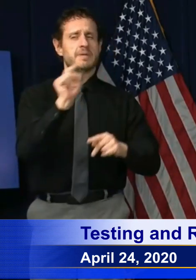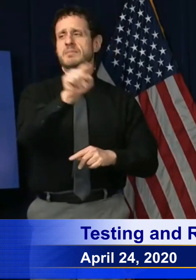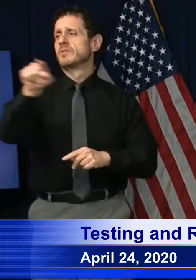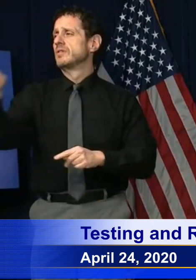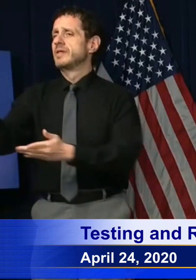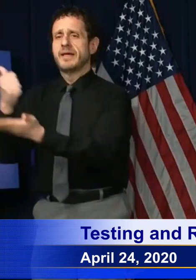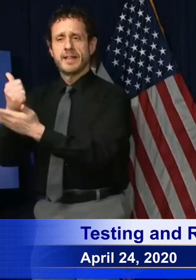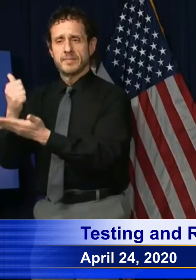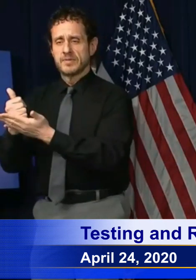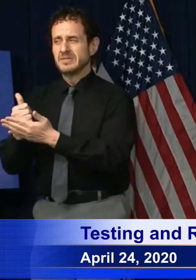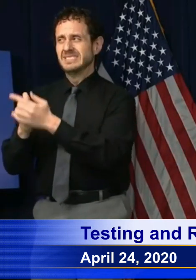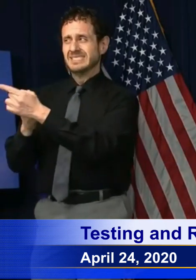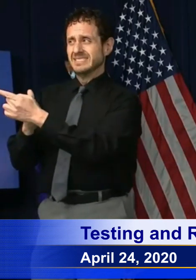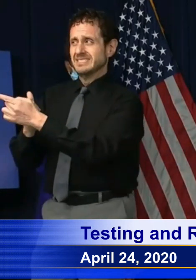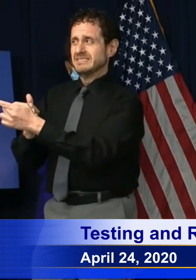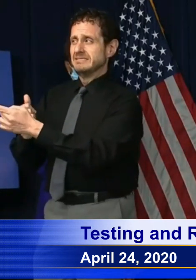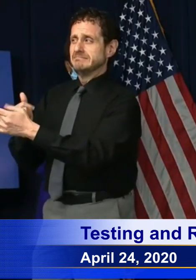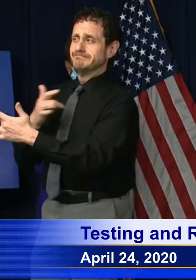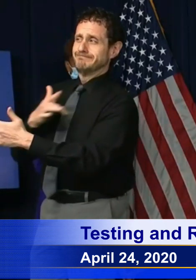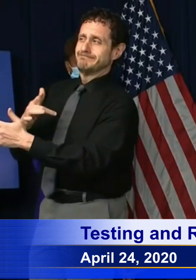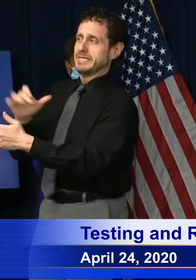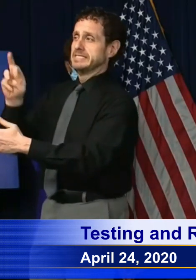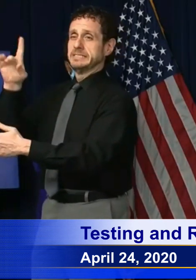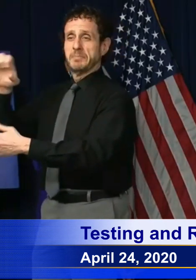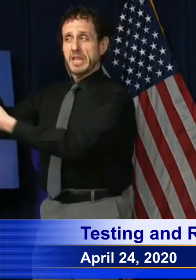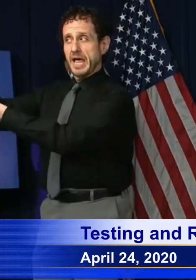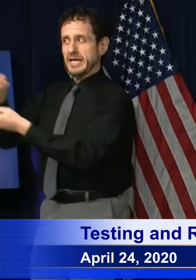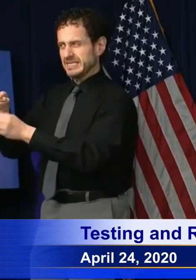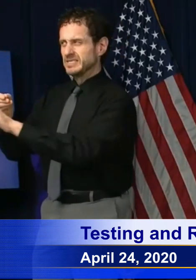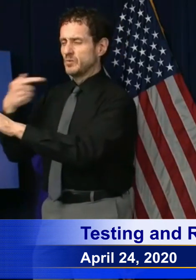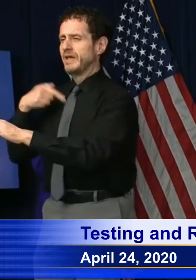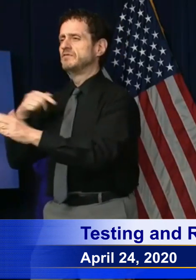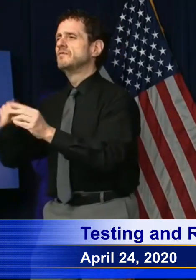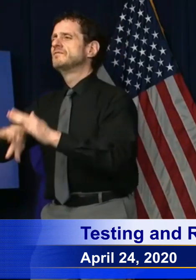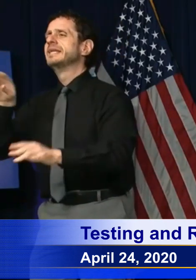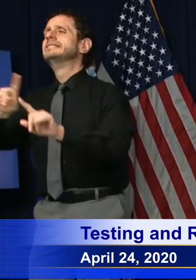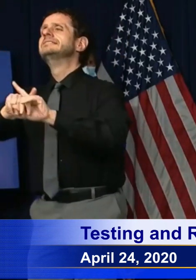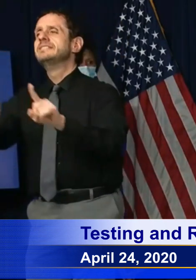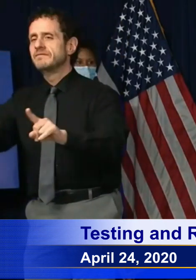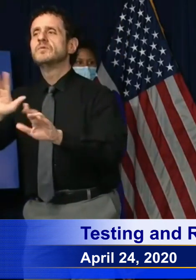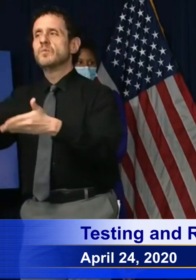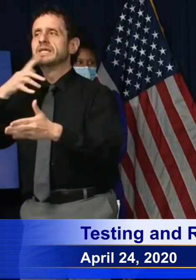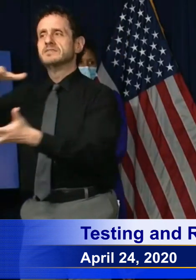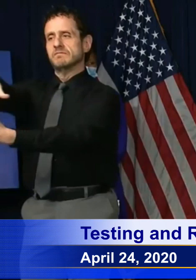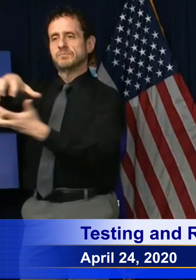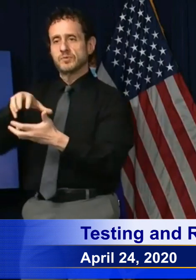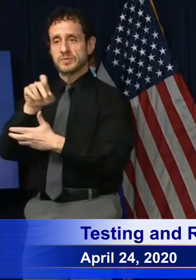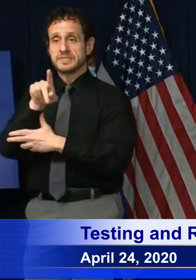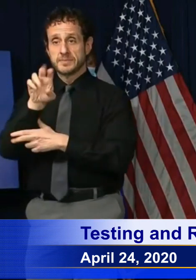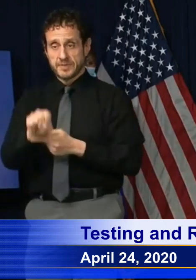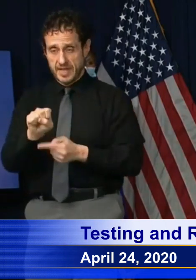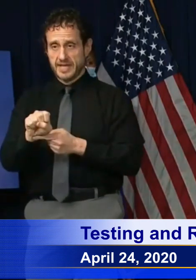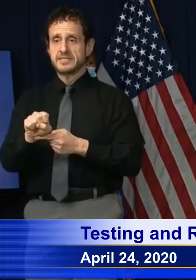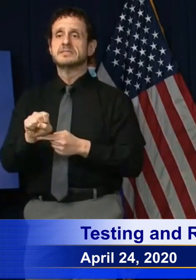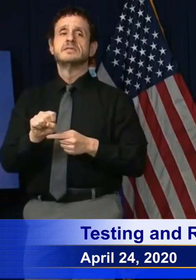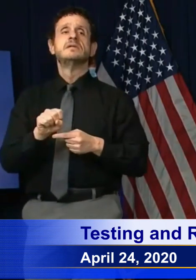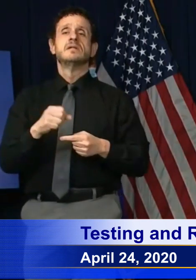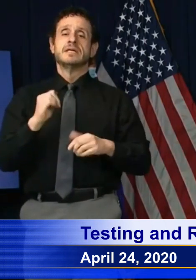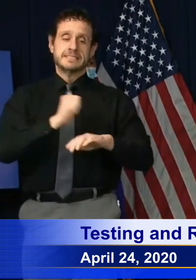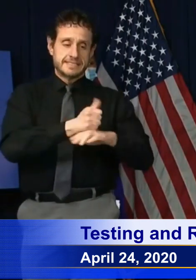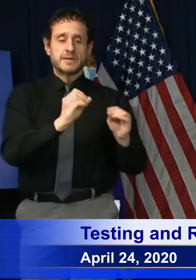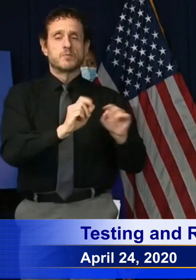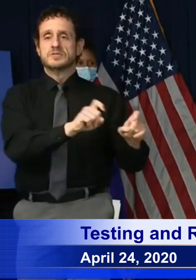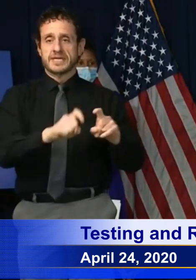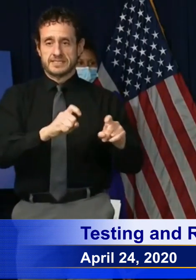circumvent traditional supply chains, stand up non-traditional testing sites, and work with Illinois' world-class